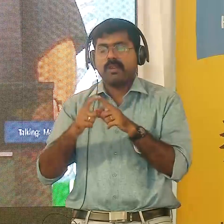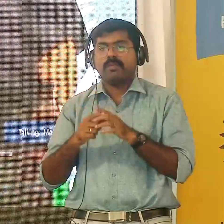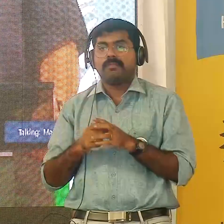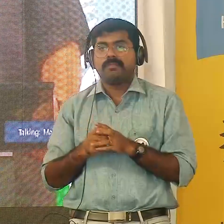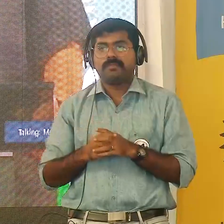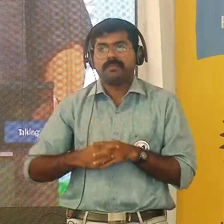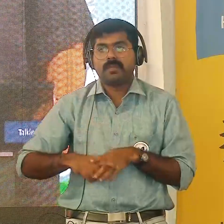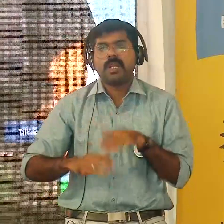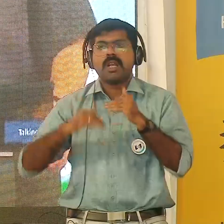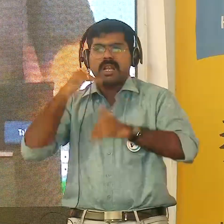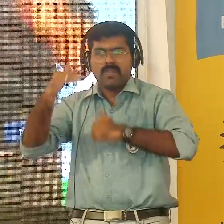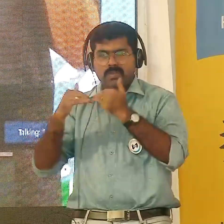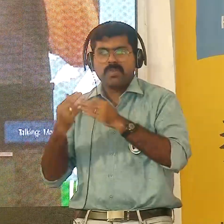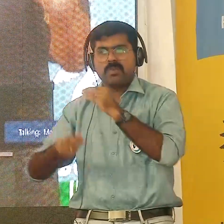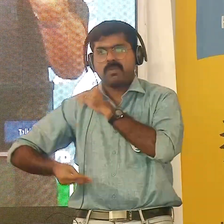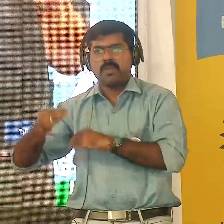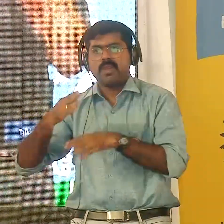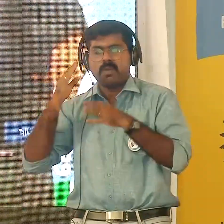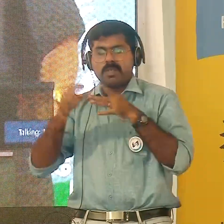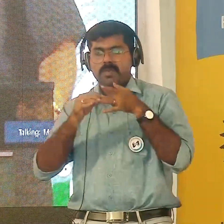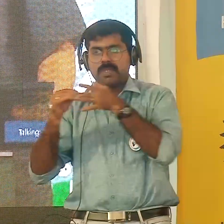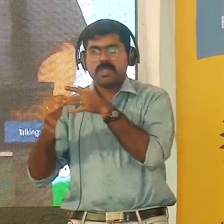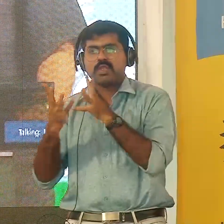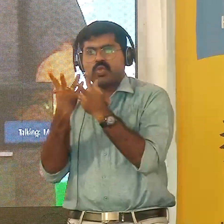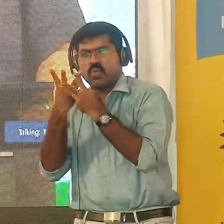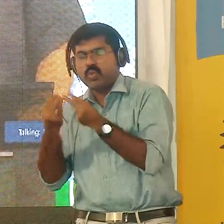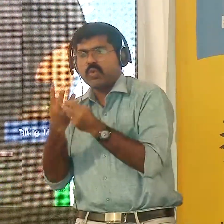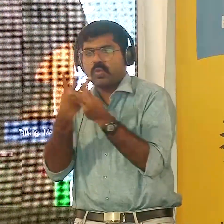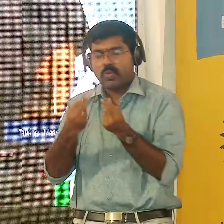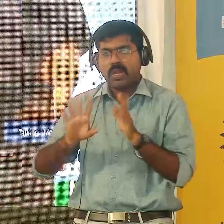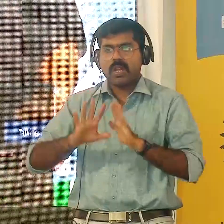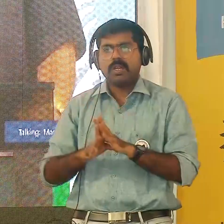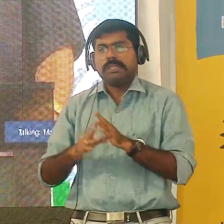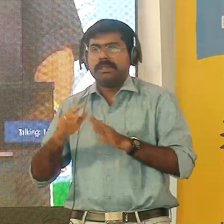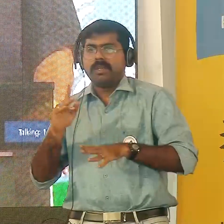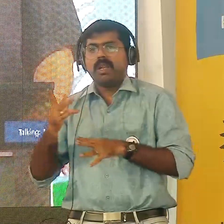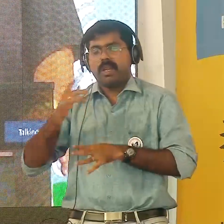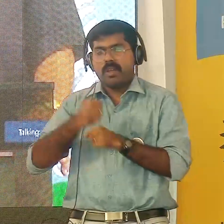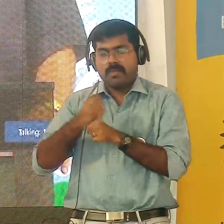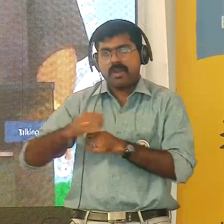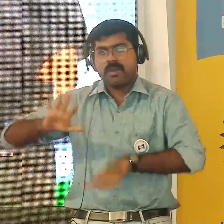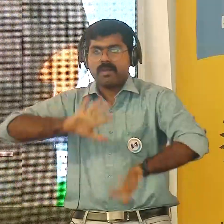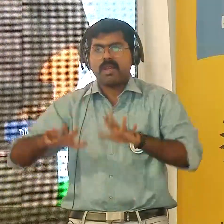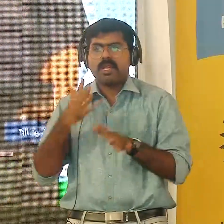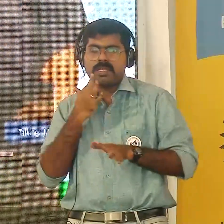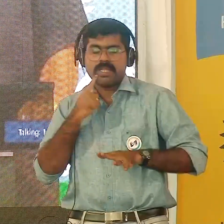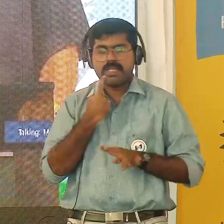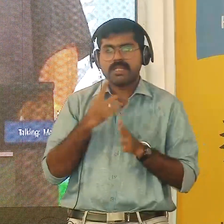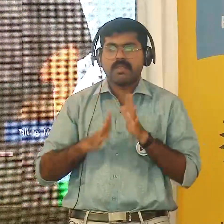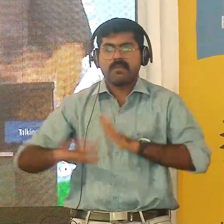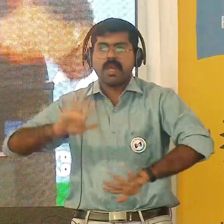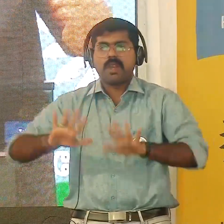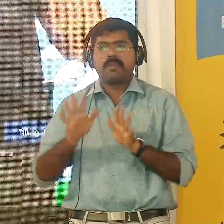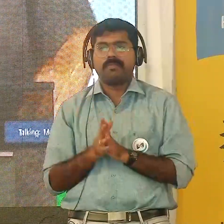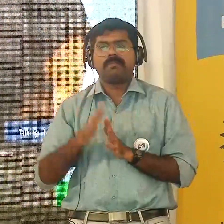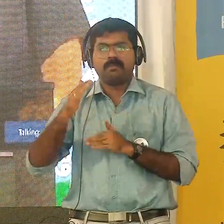as units of development and having specific solutions will be taken up very seriously